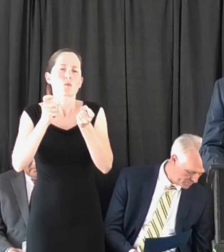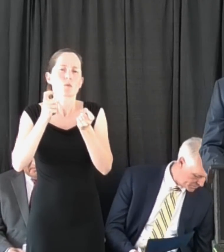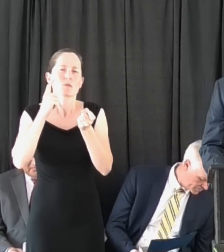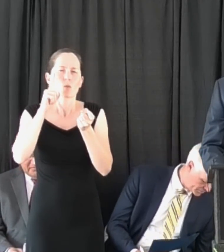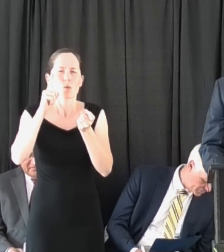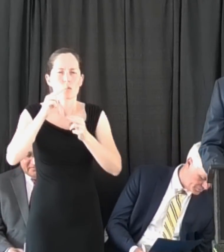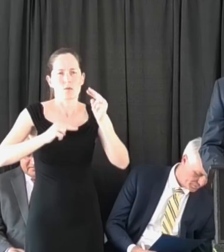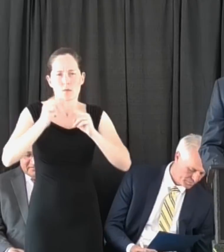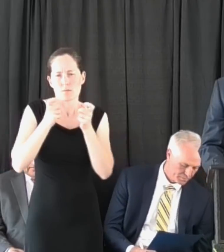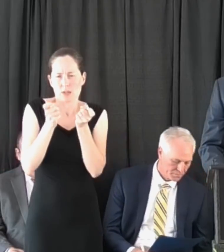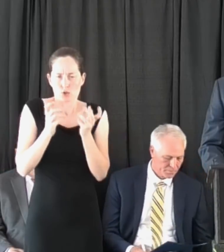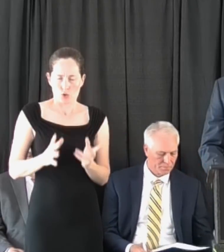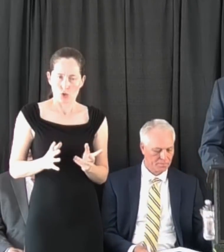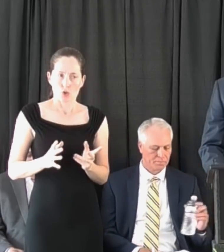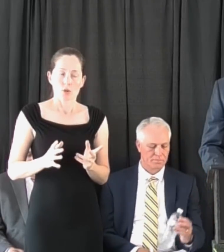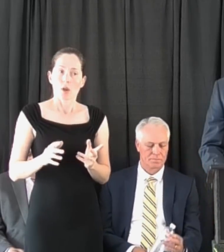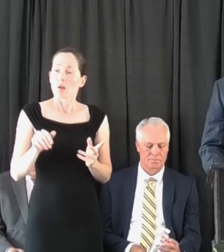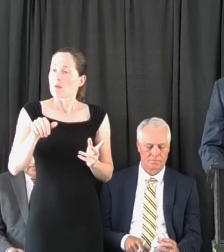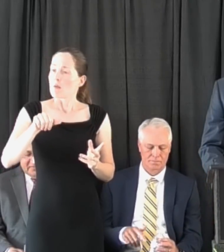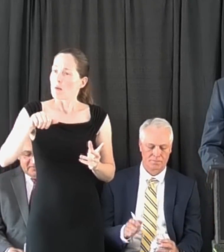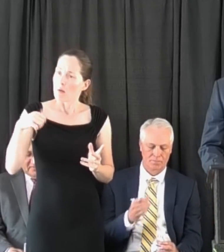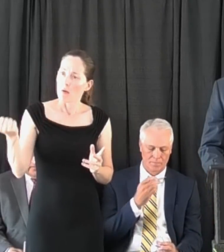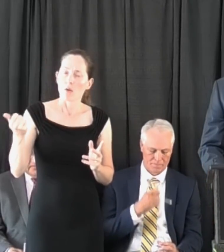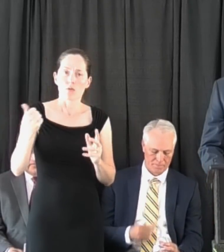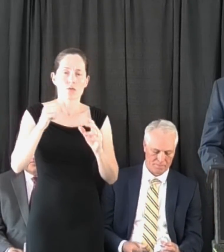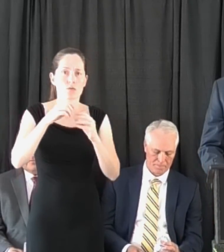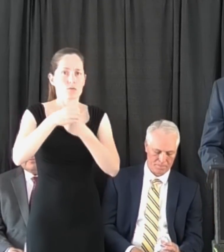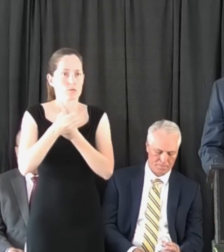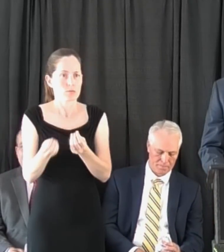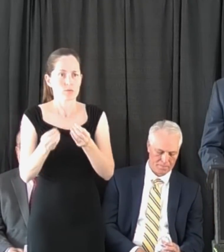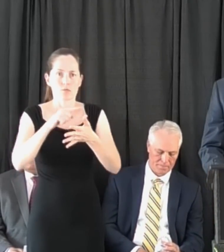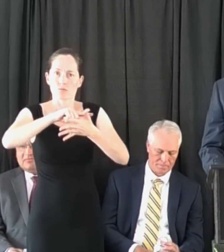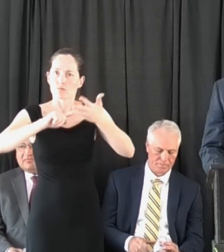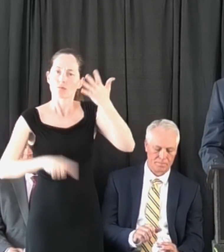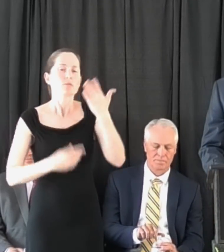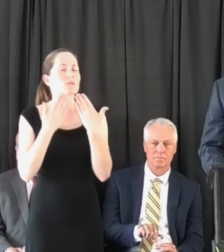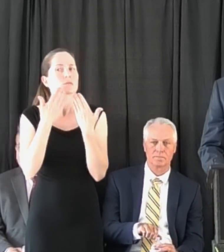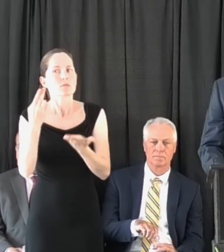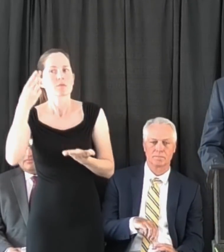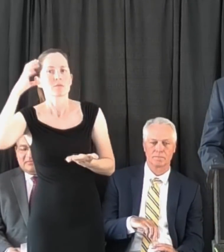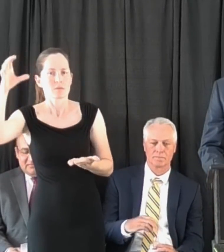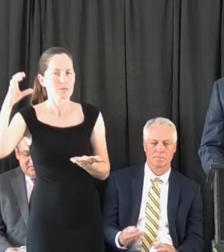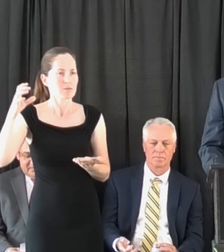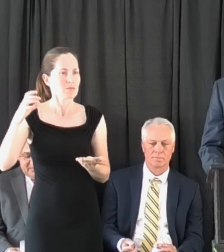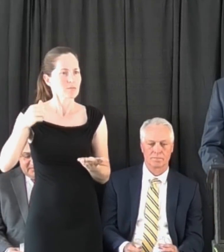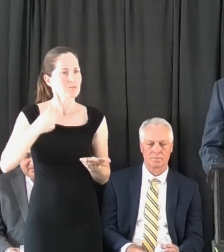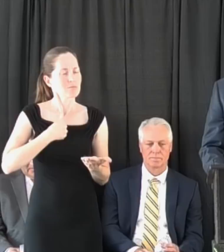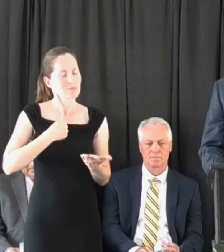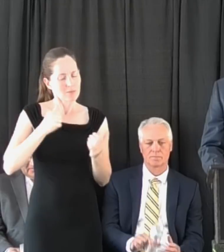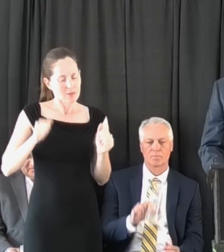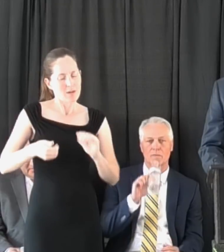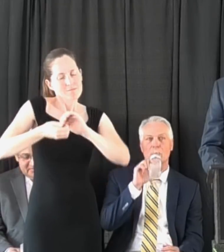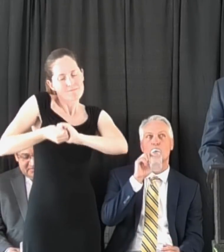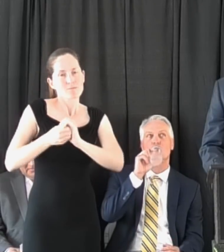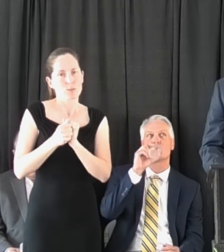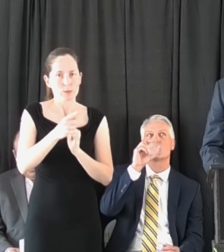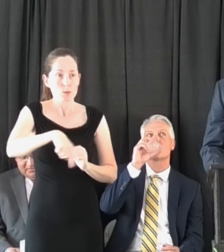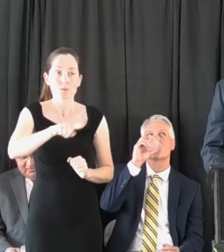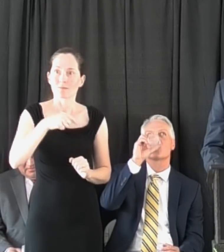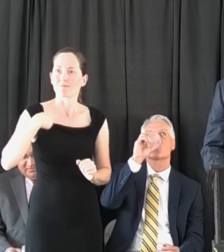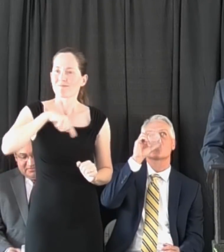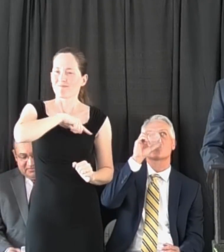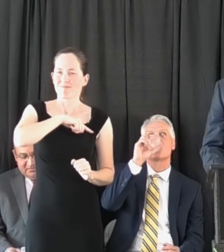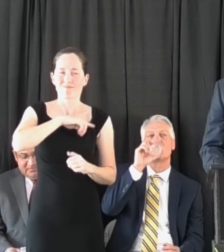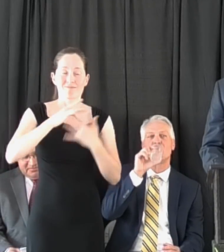of other firms, thank you to Howard County for being such a great partner and for the opportunity to speak today. We are excited to be the private